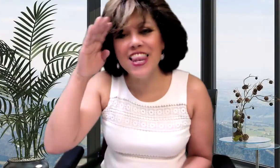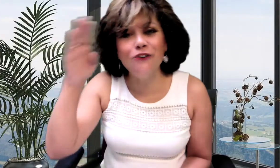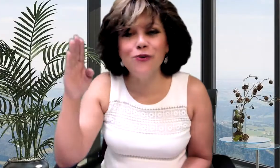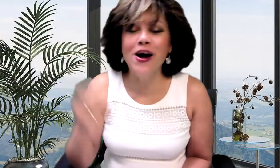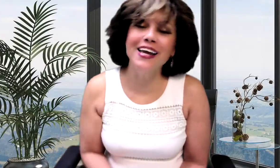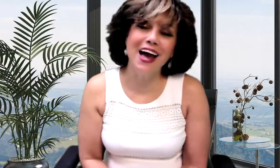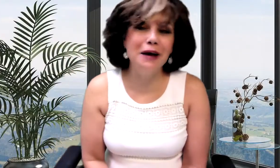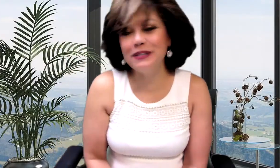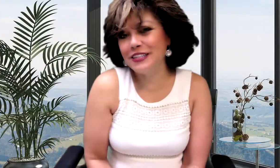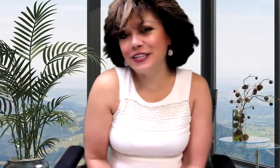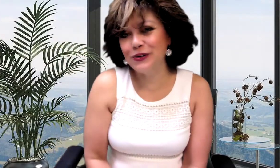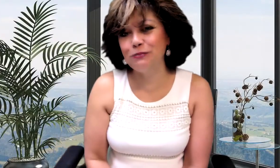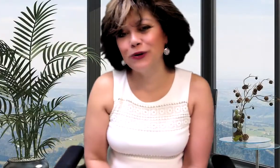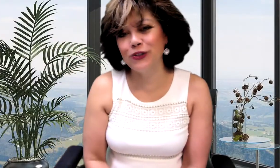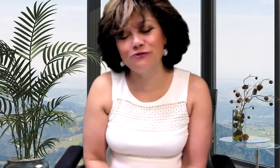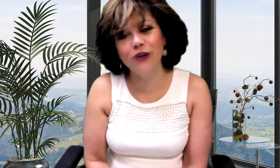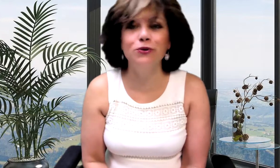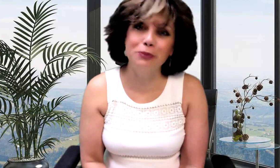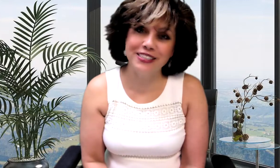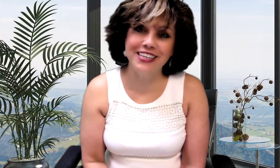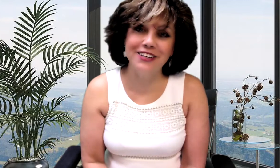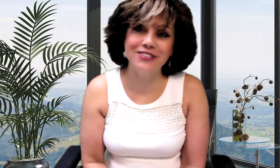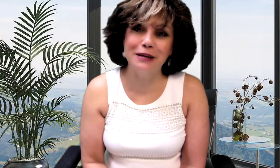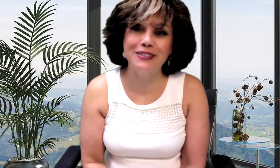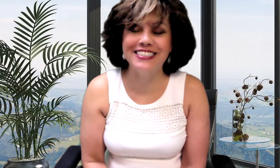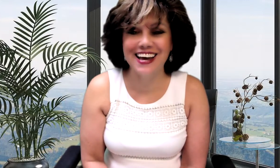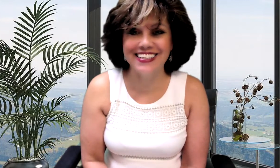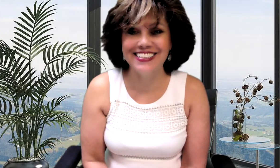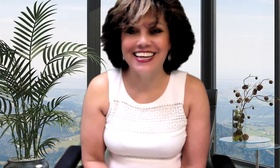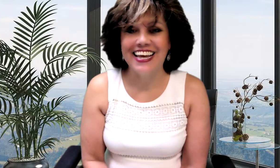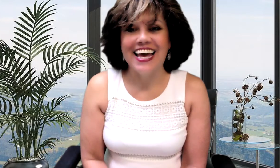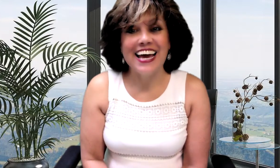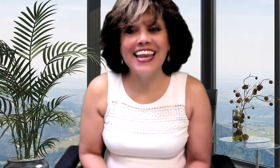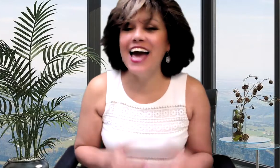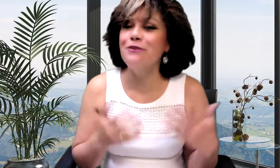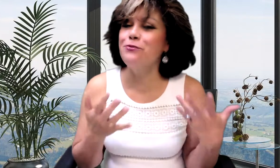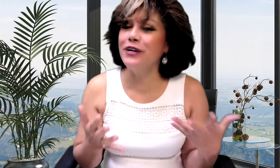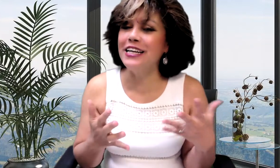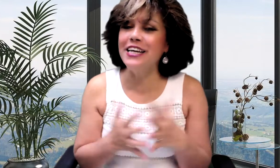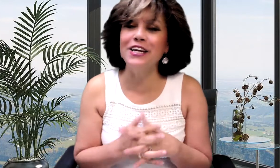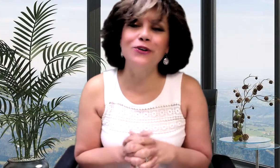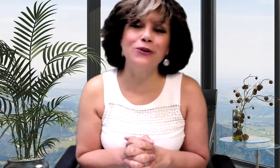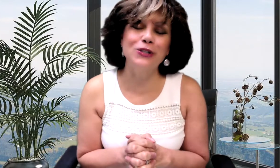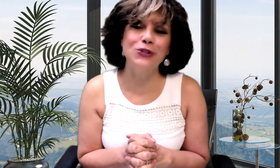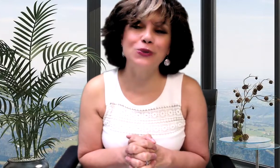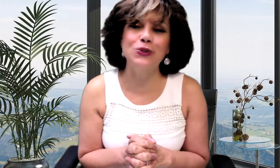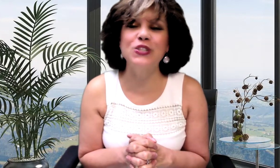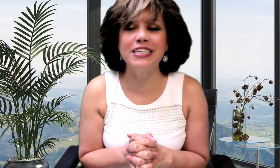Hello, everyone. I'm Lillian, the founder and president of Time to Sign. And I really encourage you to teach